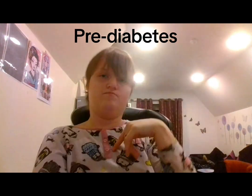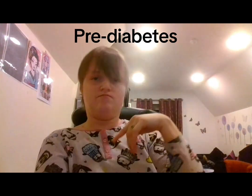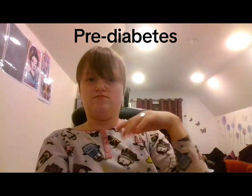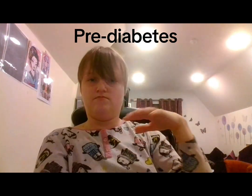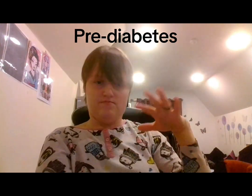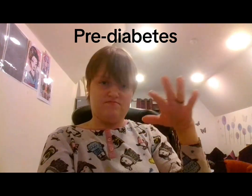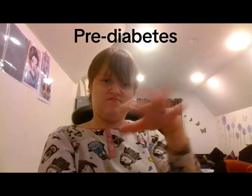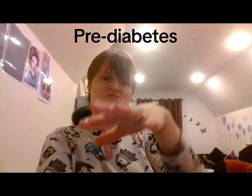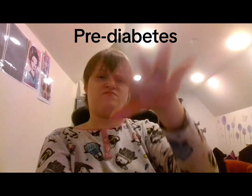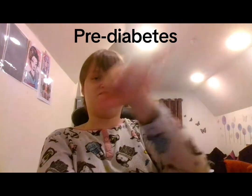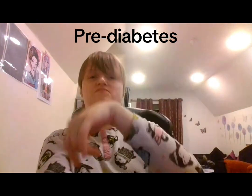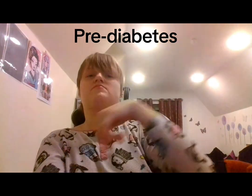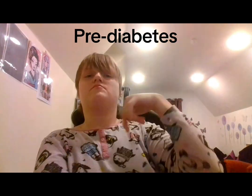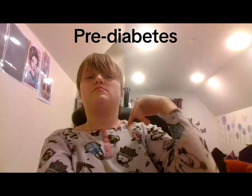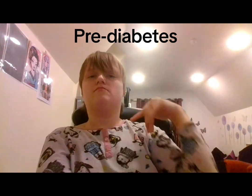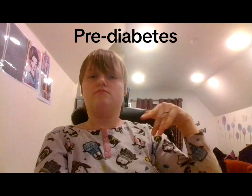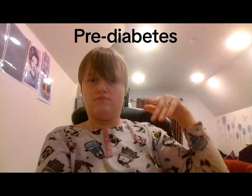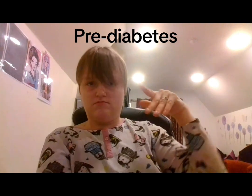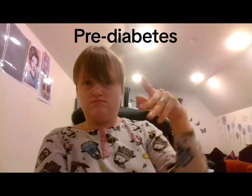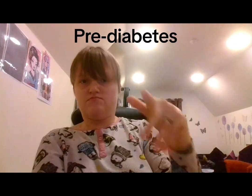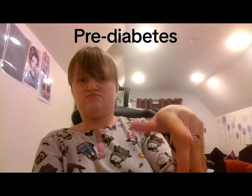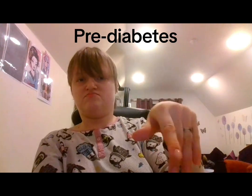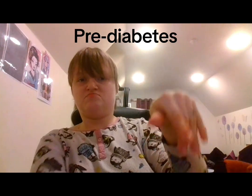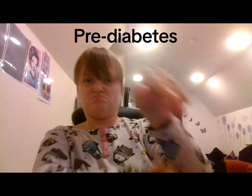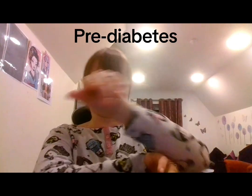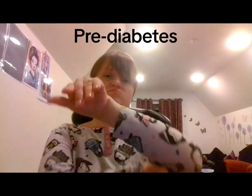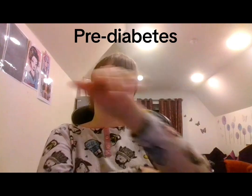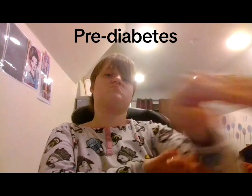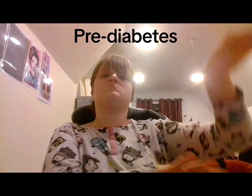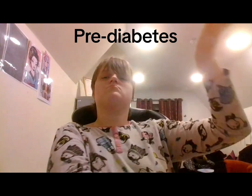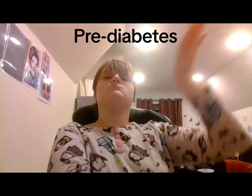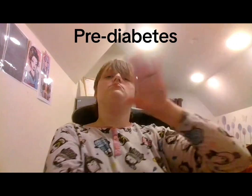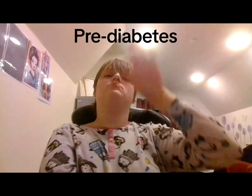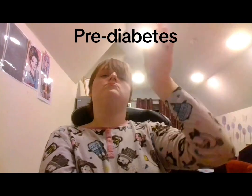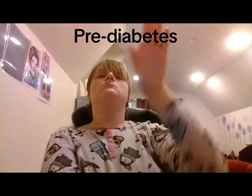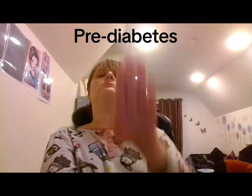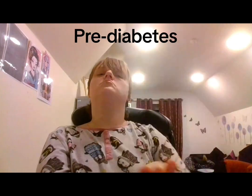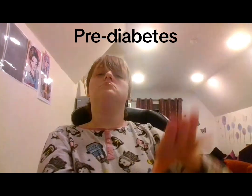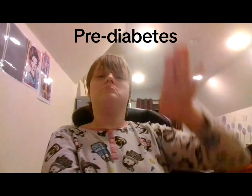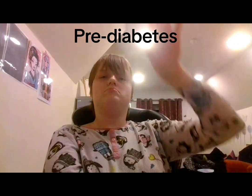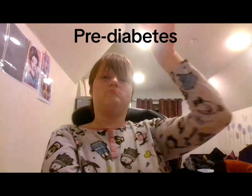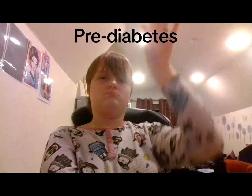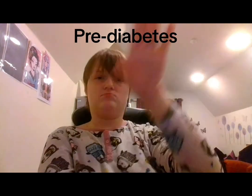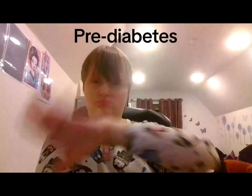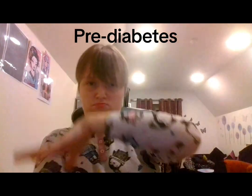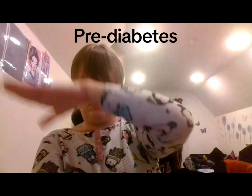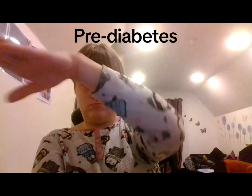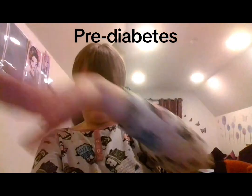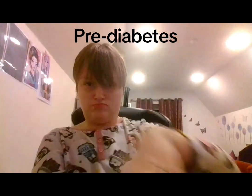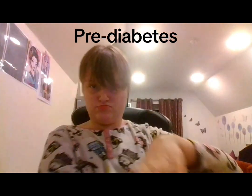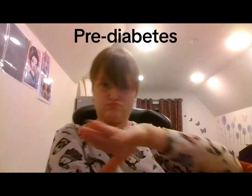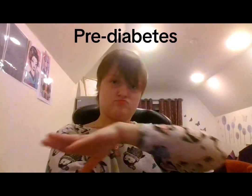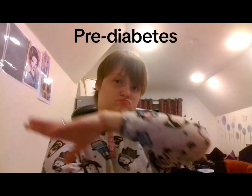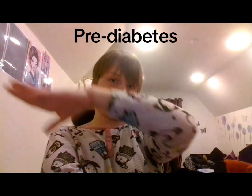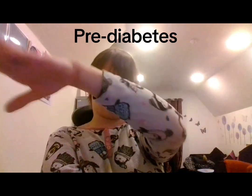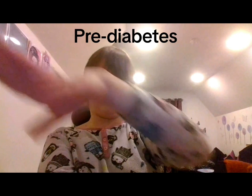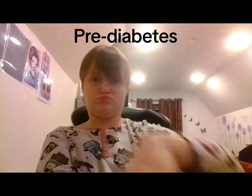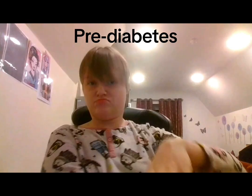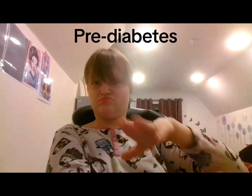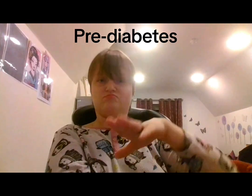also be able to help you find weight management services in your local area. At a